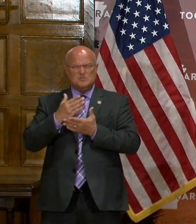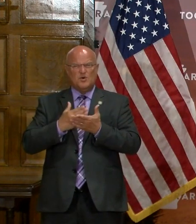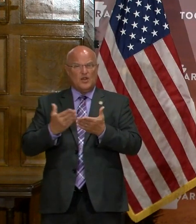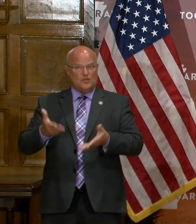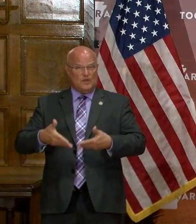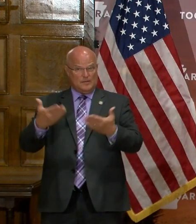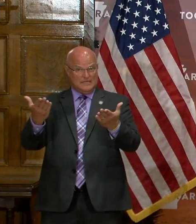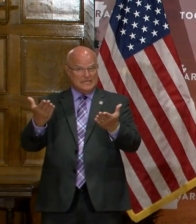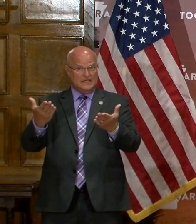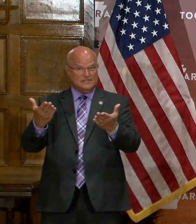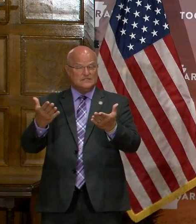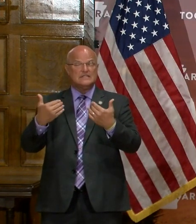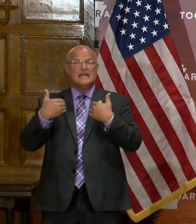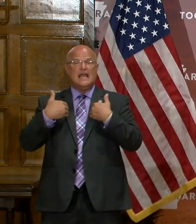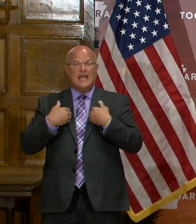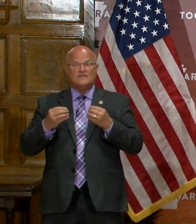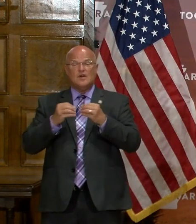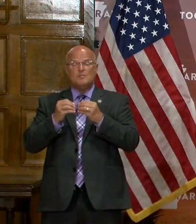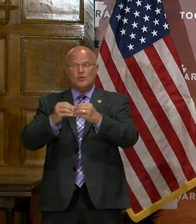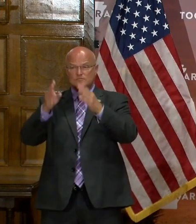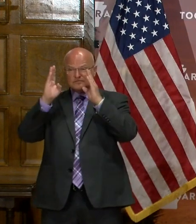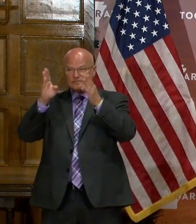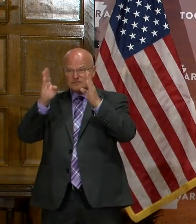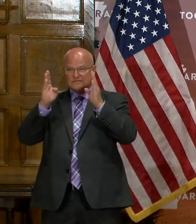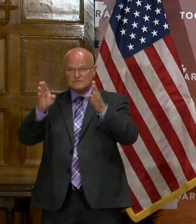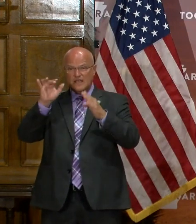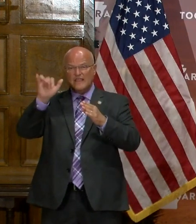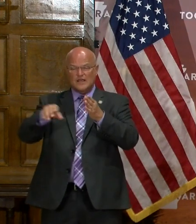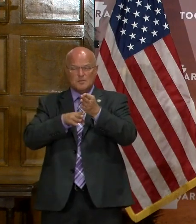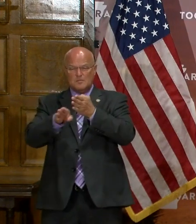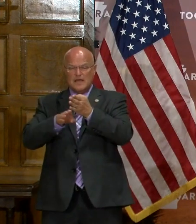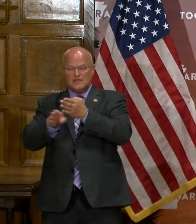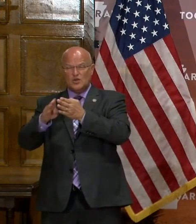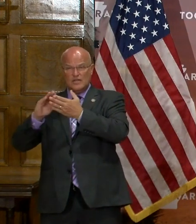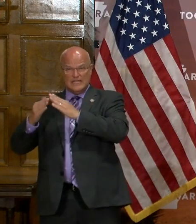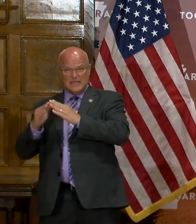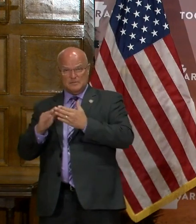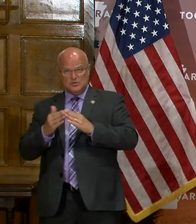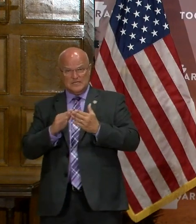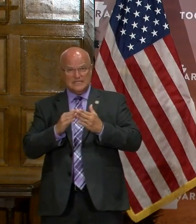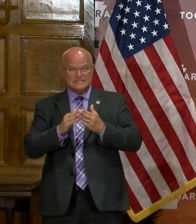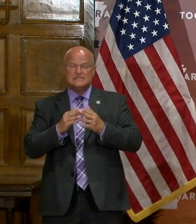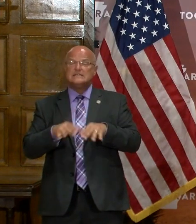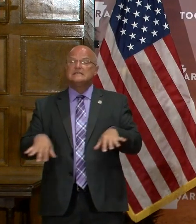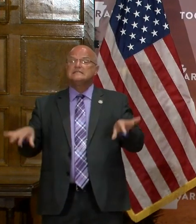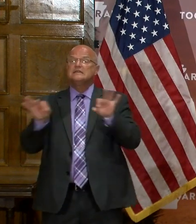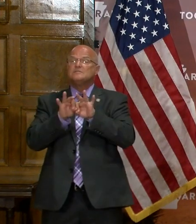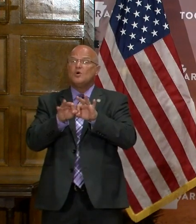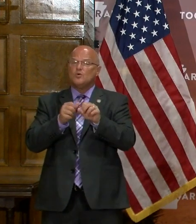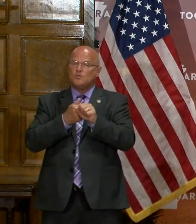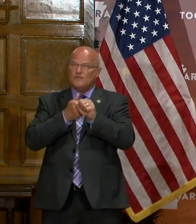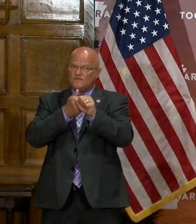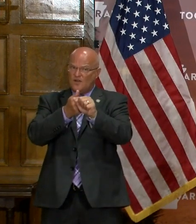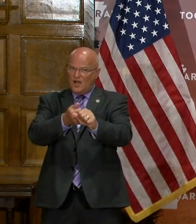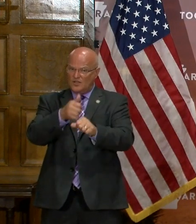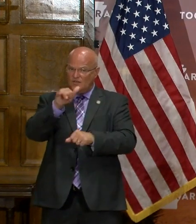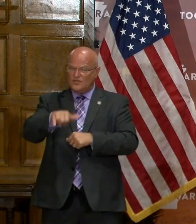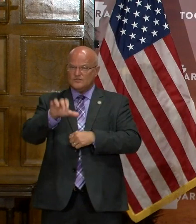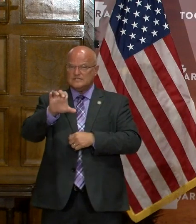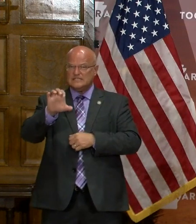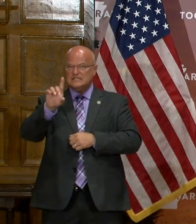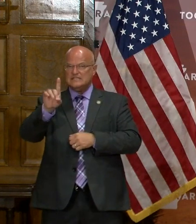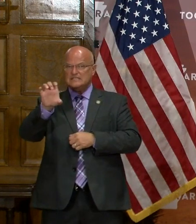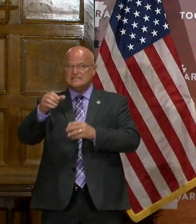of their recommendations to have more attention paid to those minority communities. It's very important that we follow through with those